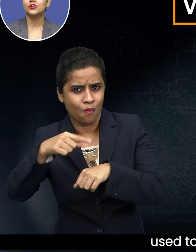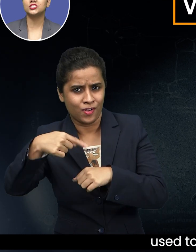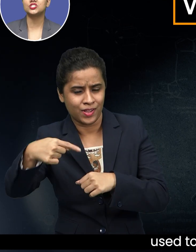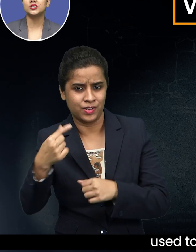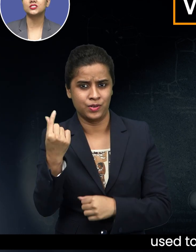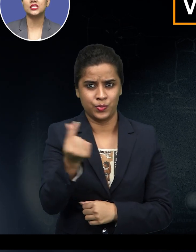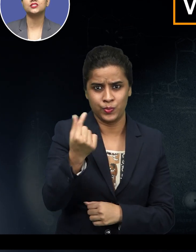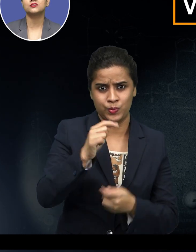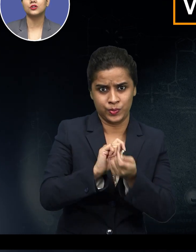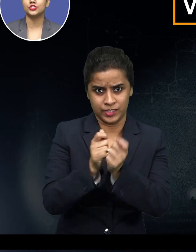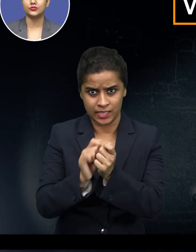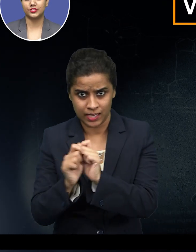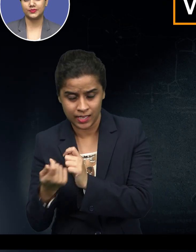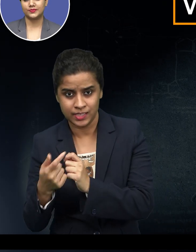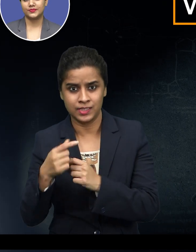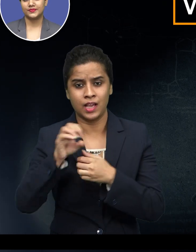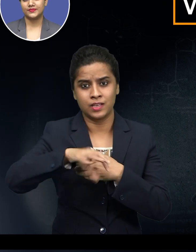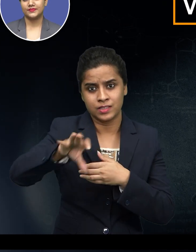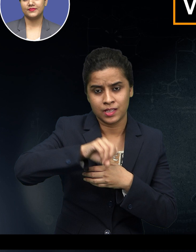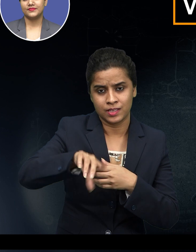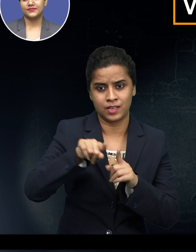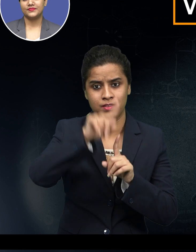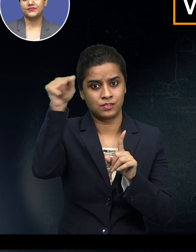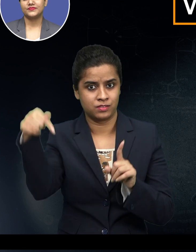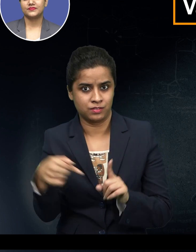the resistance in the circuit.